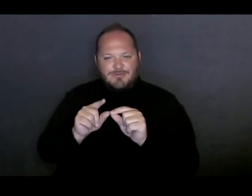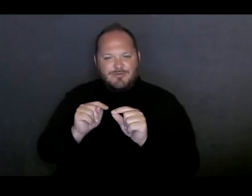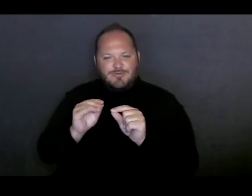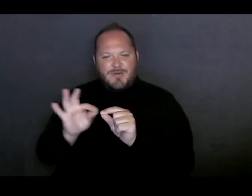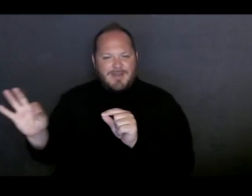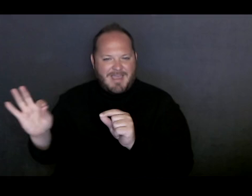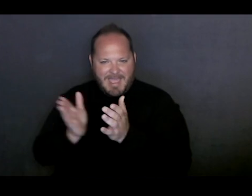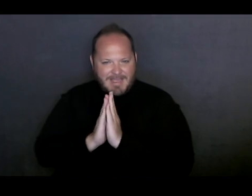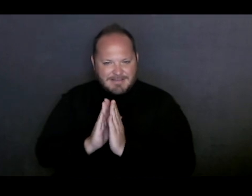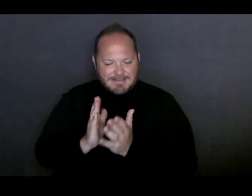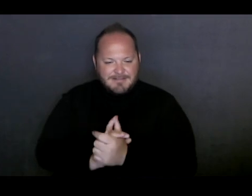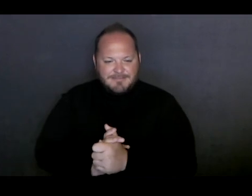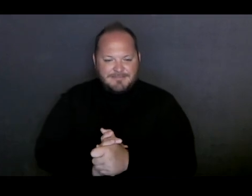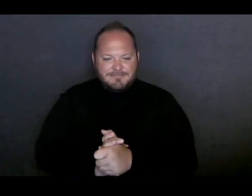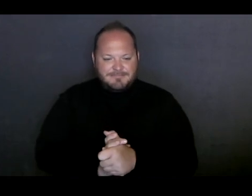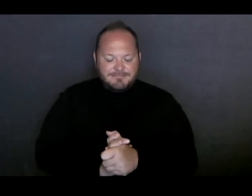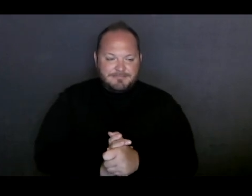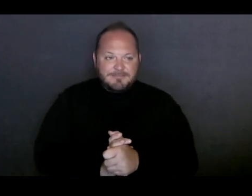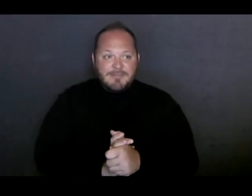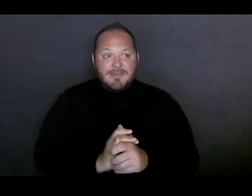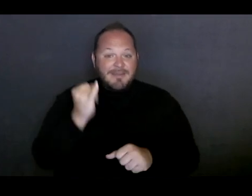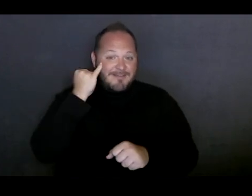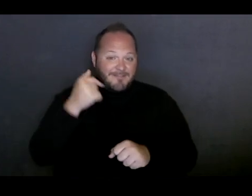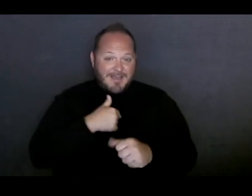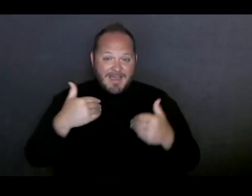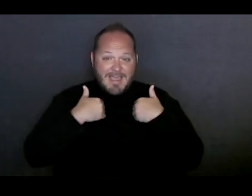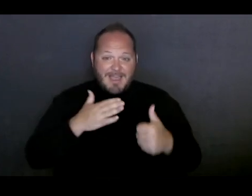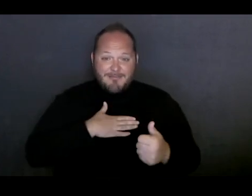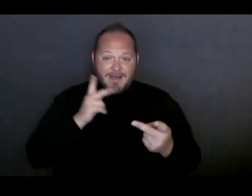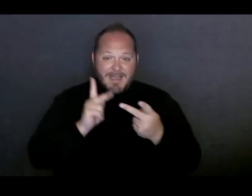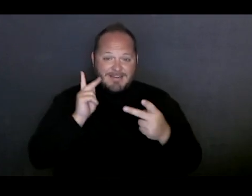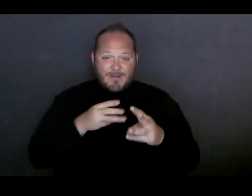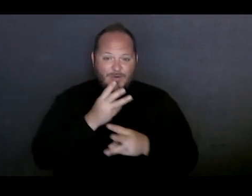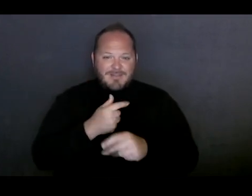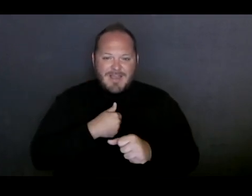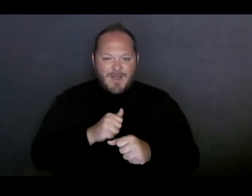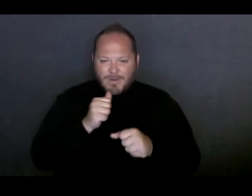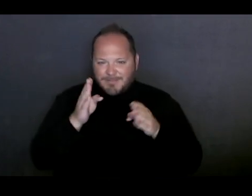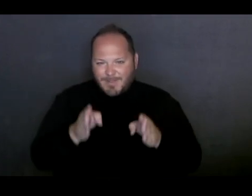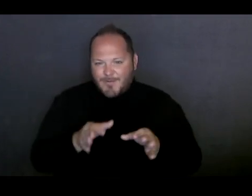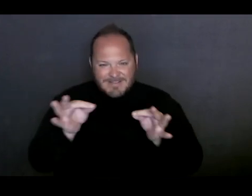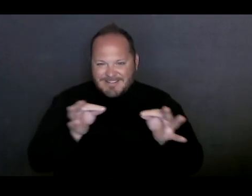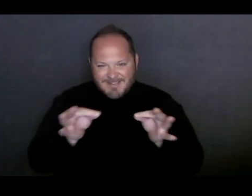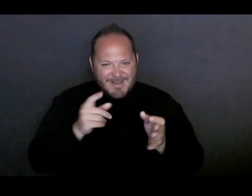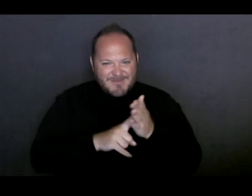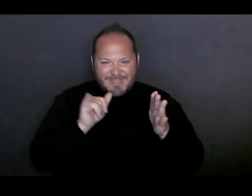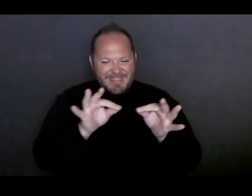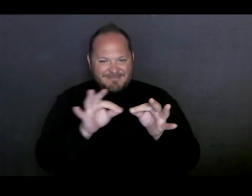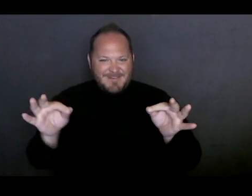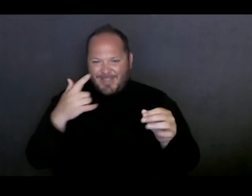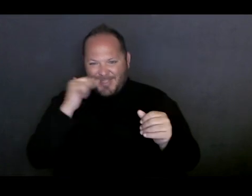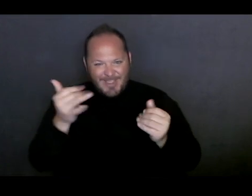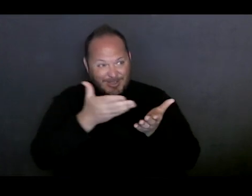If I had my ideal world, I would not be the one defining what that box is. You all would. Um,